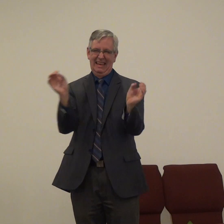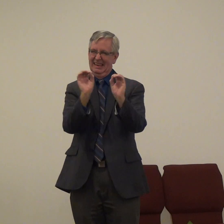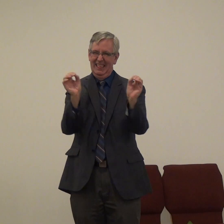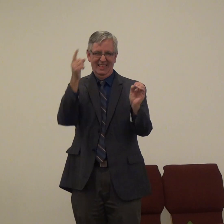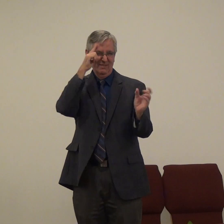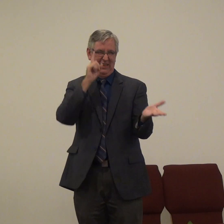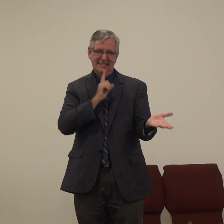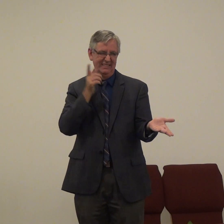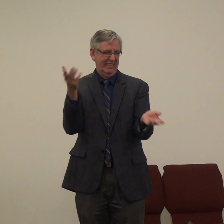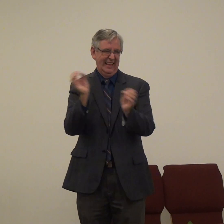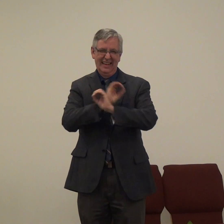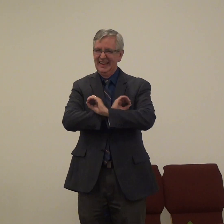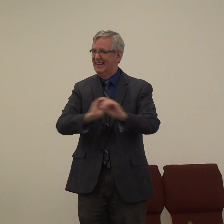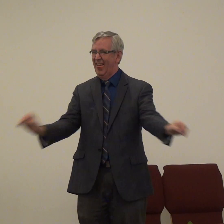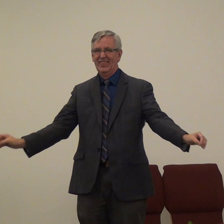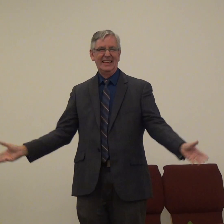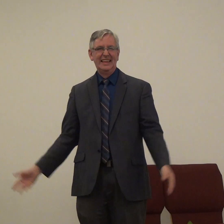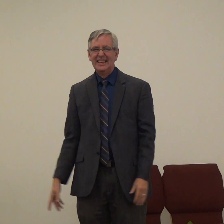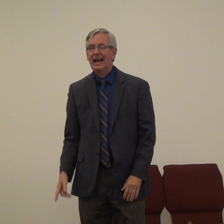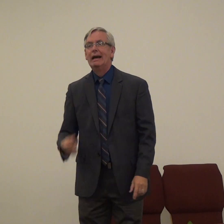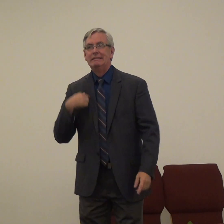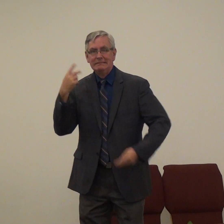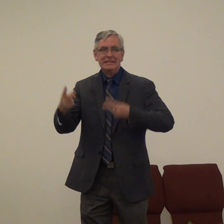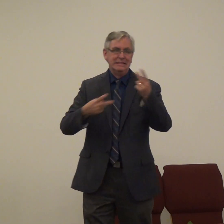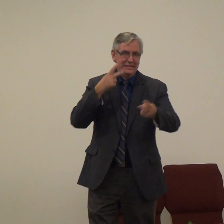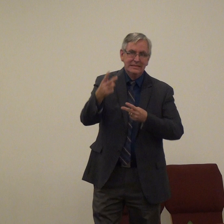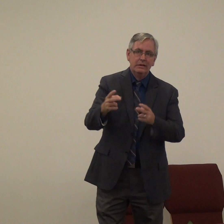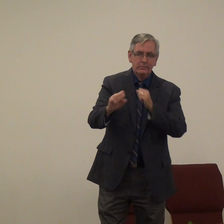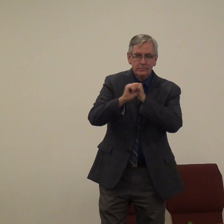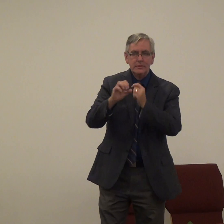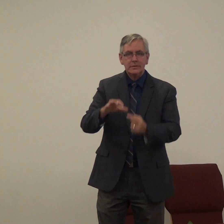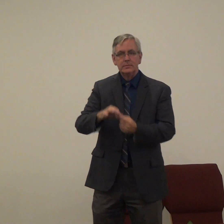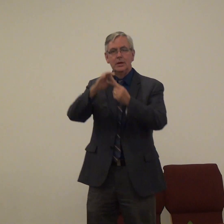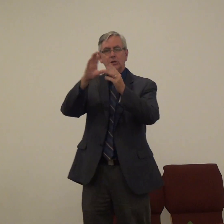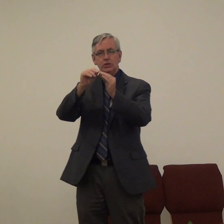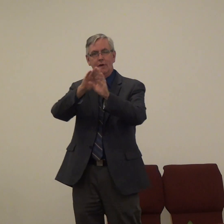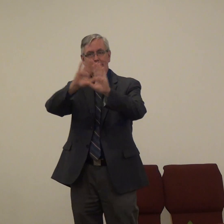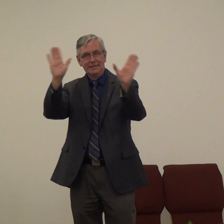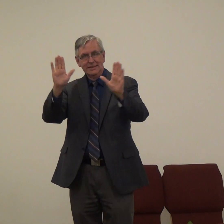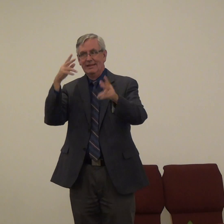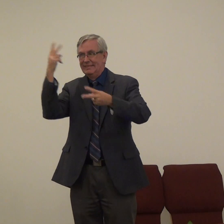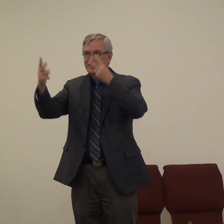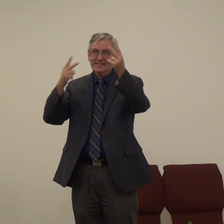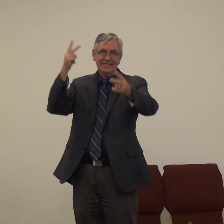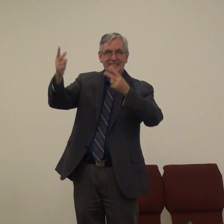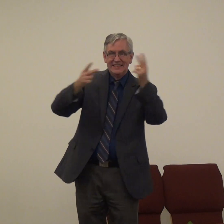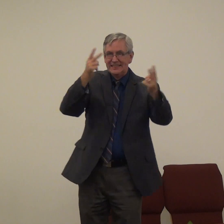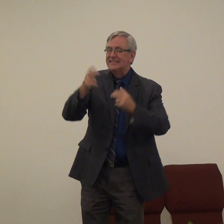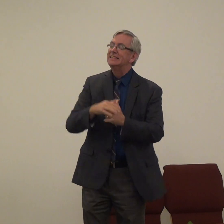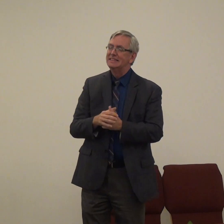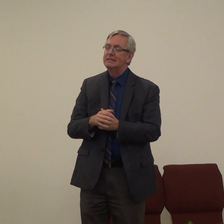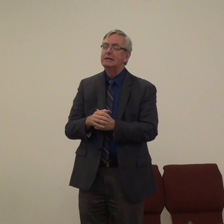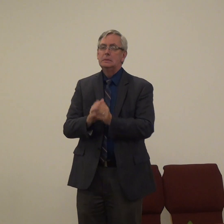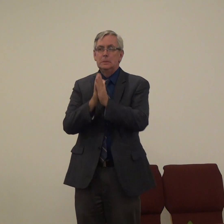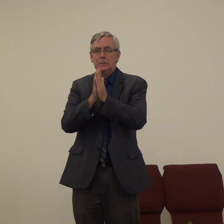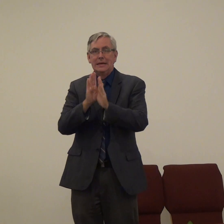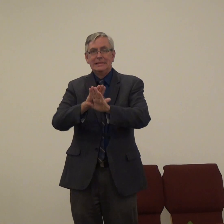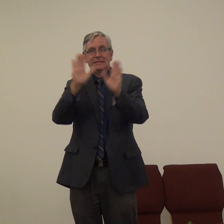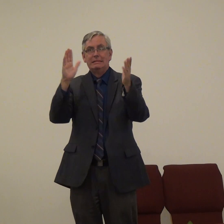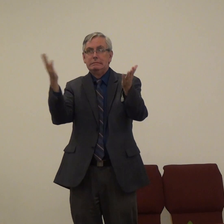to Malaita, and they have nothing for the deaf there. I mean nothing. We went out visiting, and we promoted a special service we were going to have on